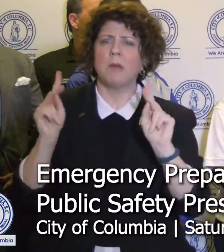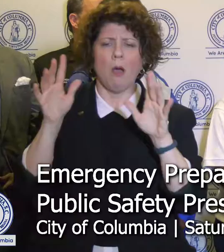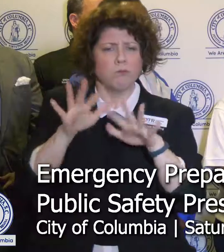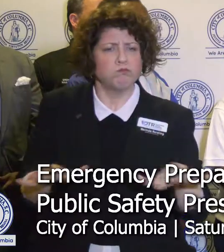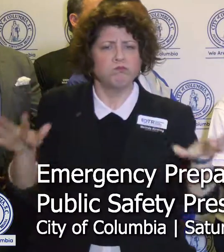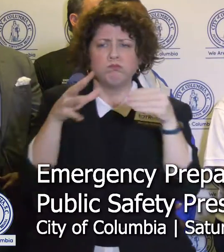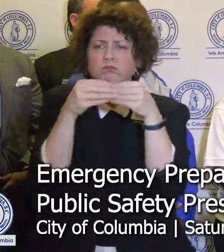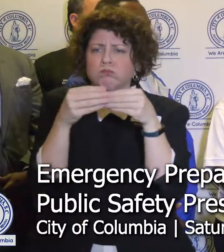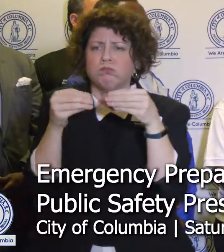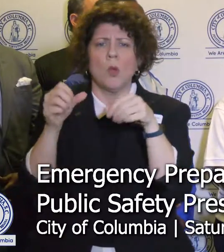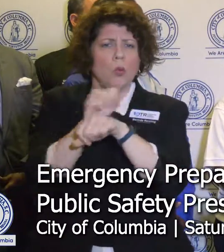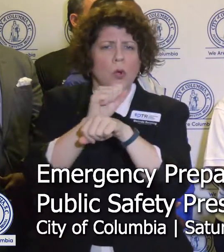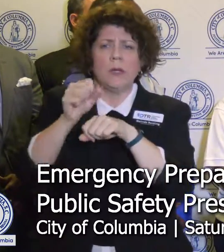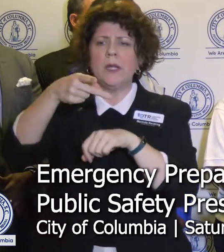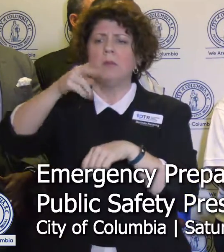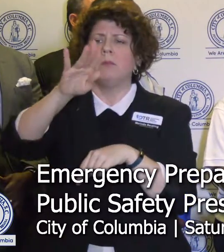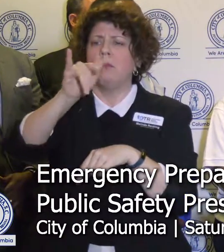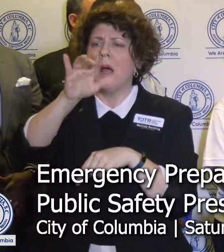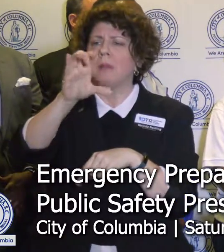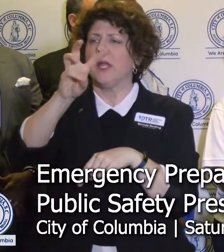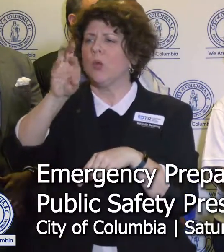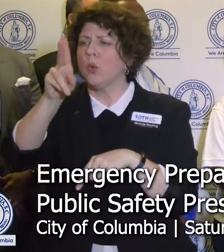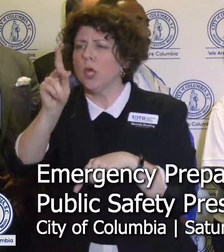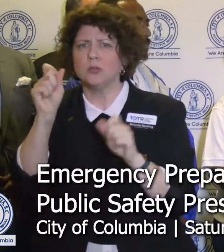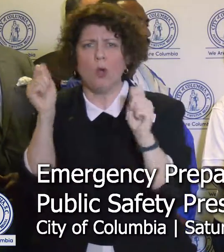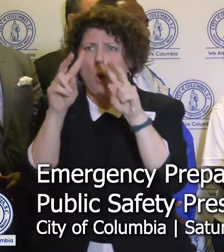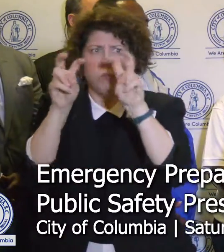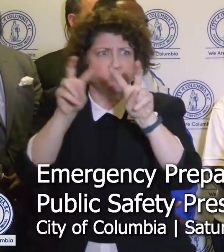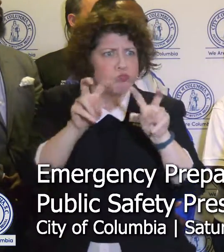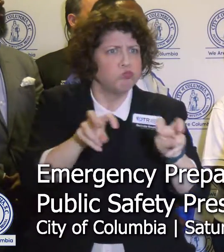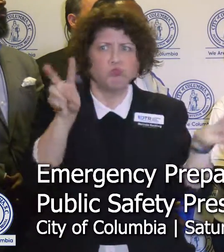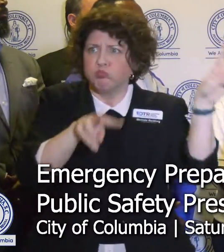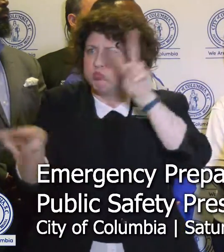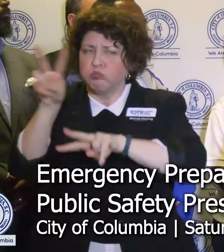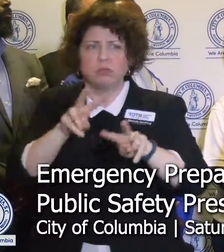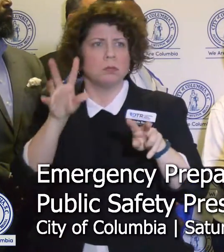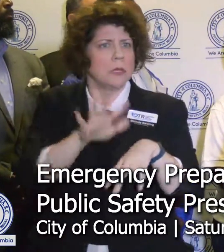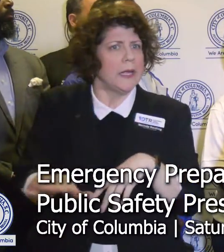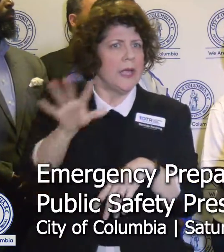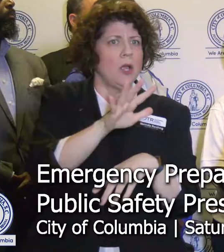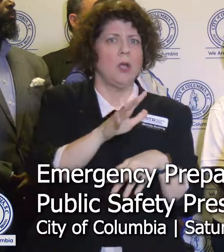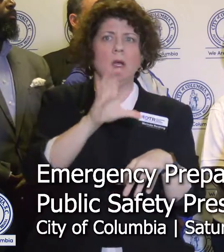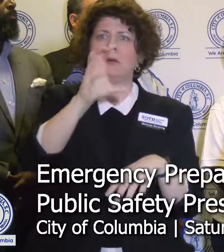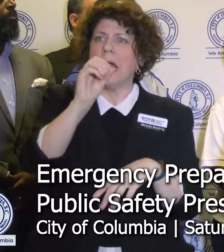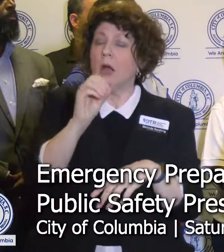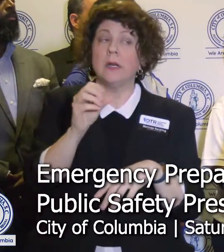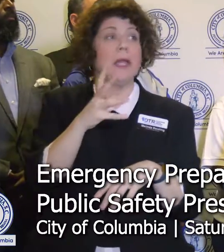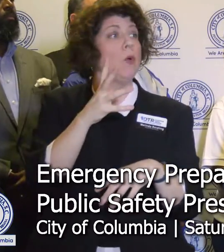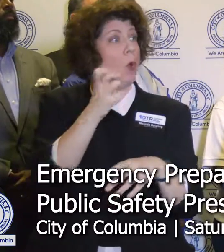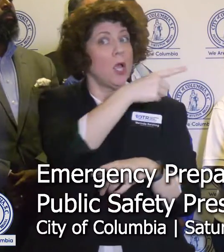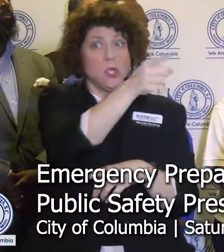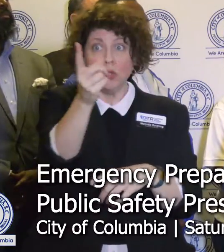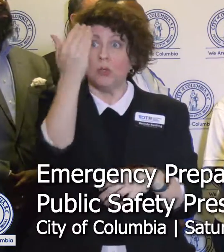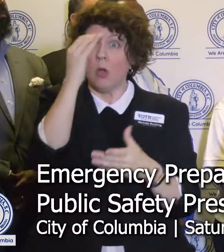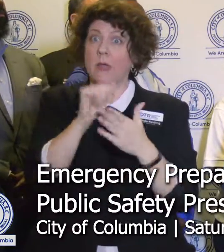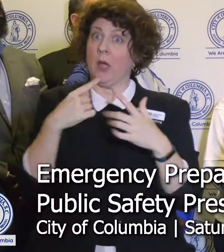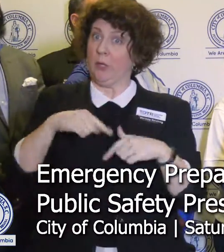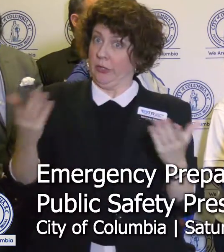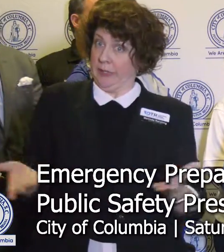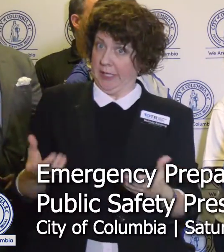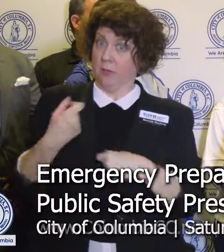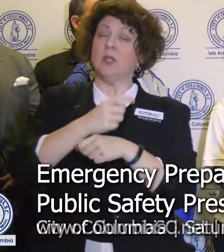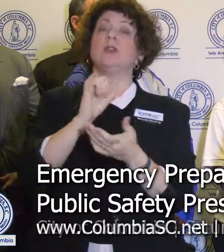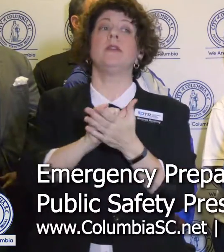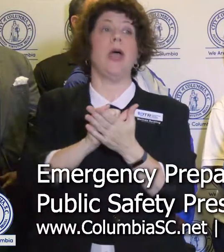area working in public works, doing an assessment of the area throughout the county. And we just want you to know that we're here to make